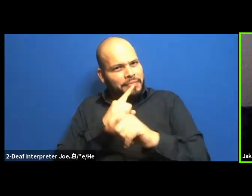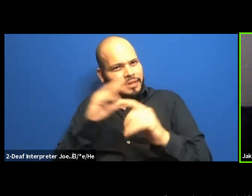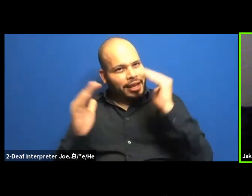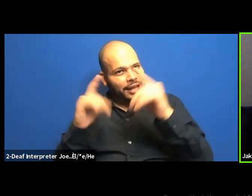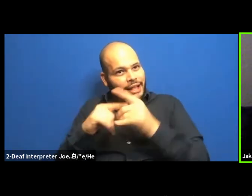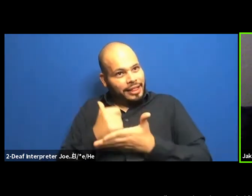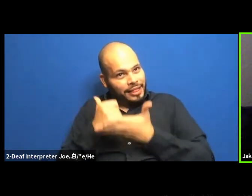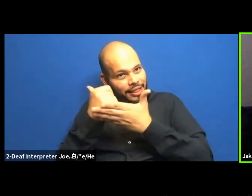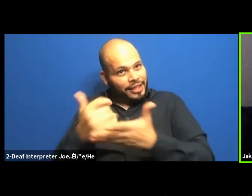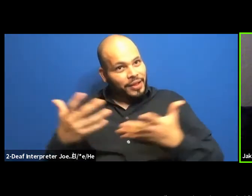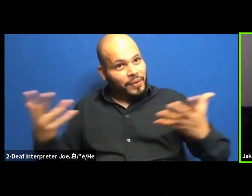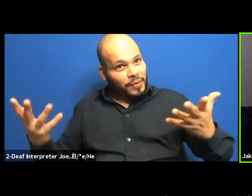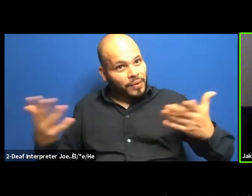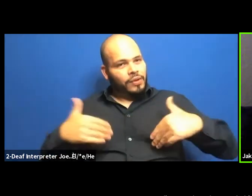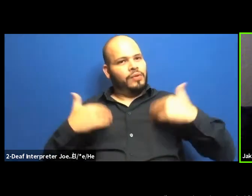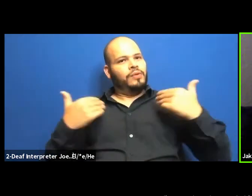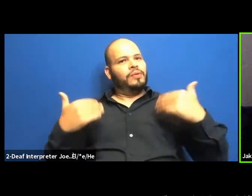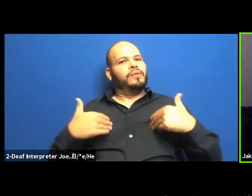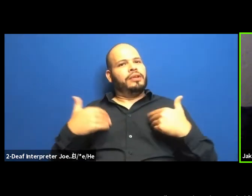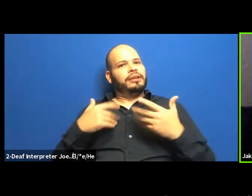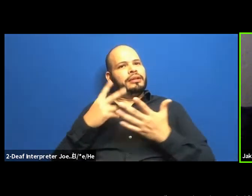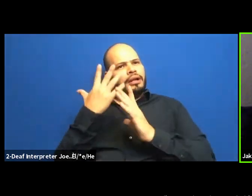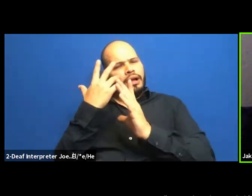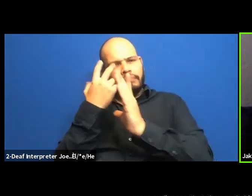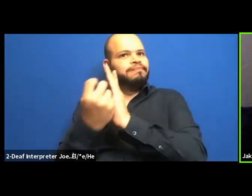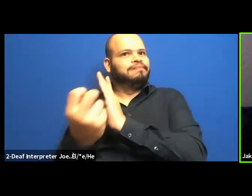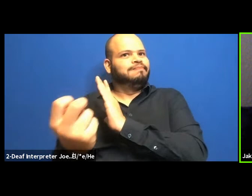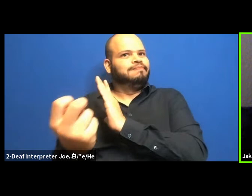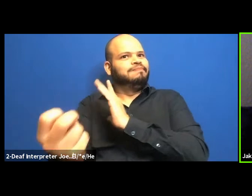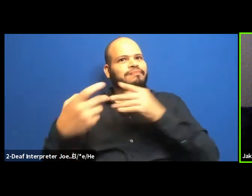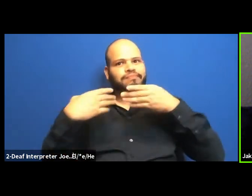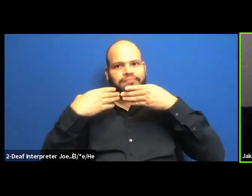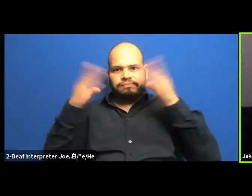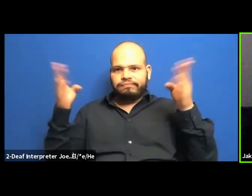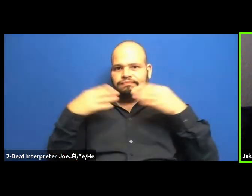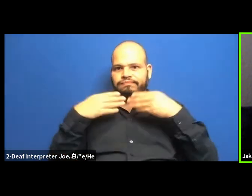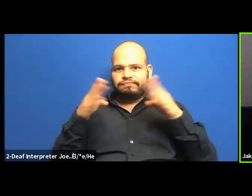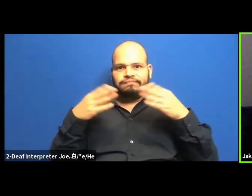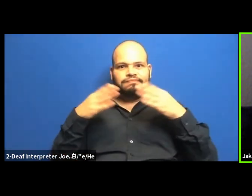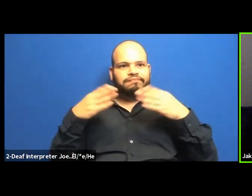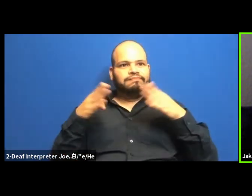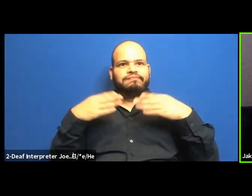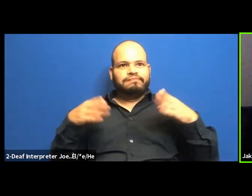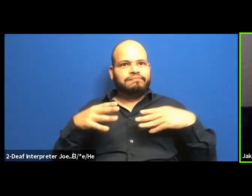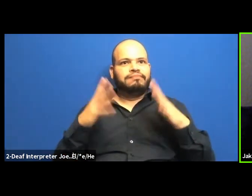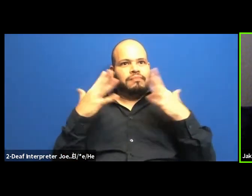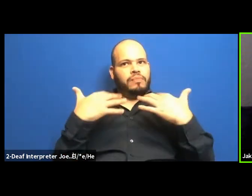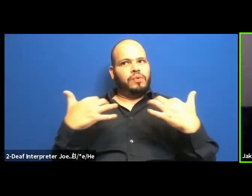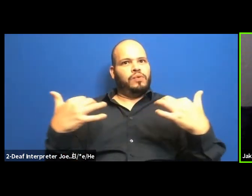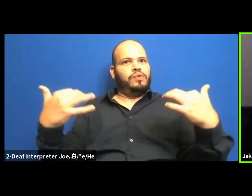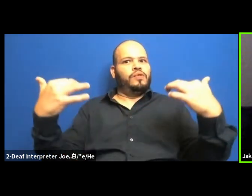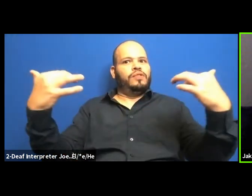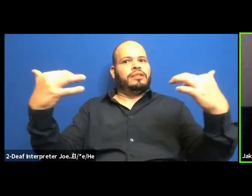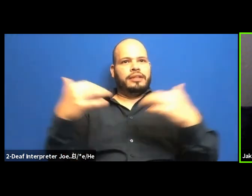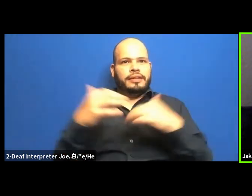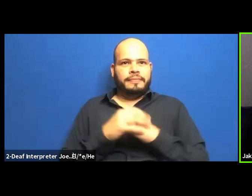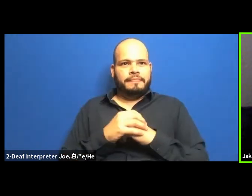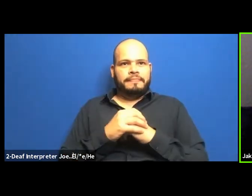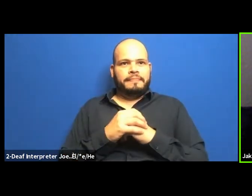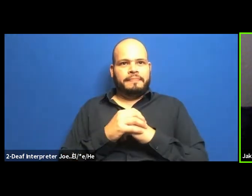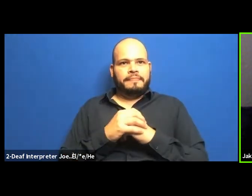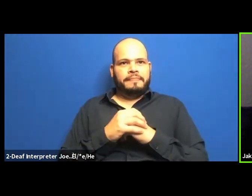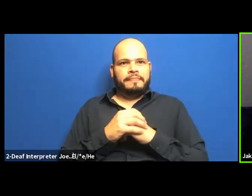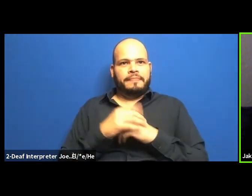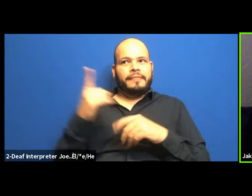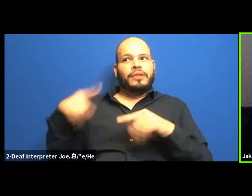young people. Although it is very, very important to know your role, like I just said, because with us being adults in